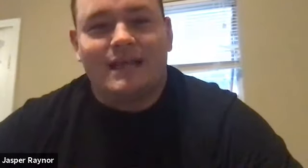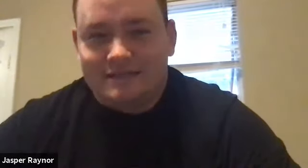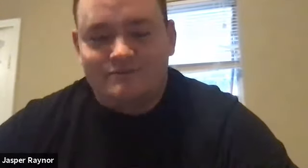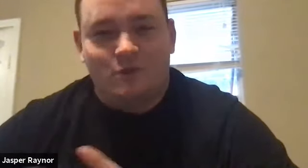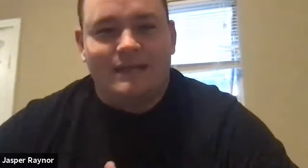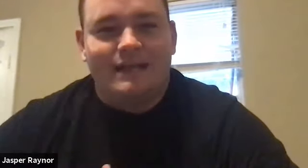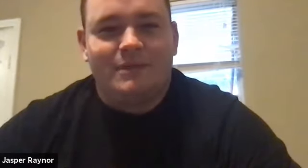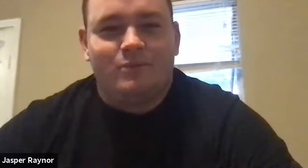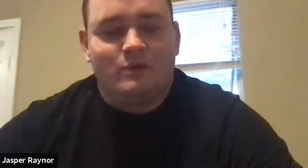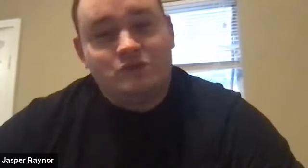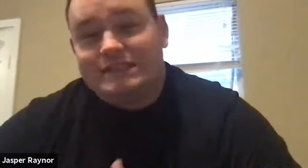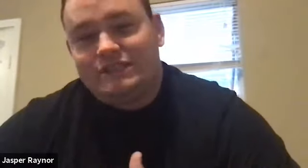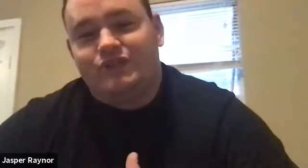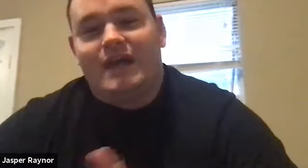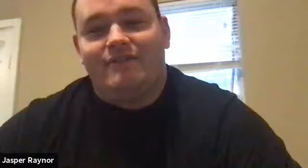had so many deaf people, and it was just easier to have a